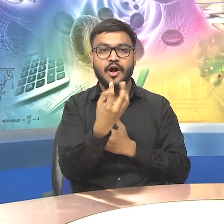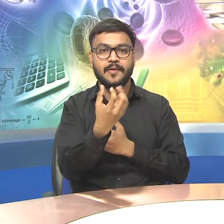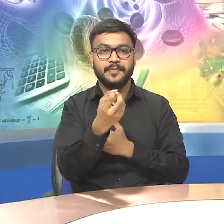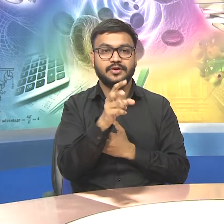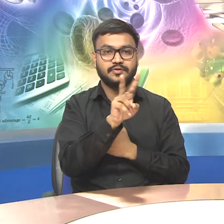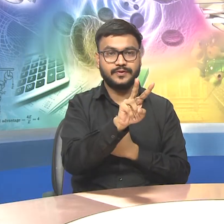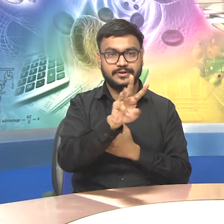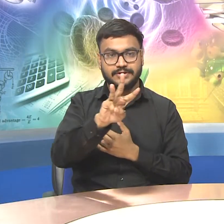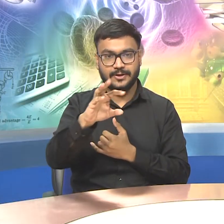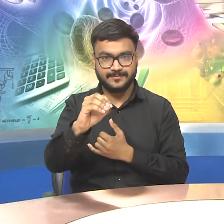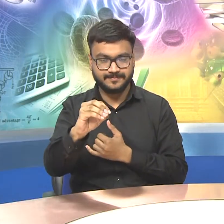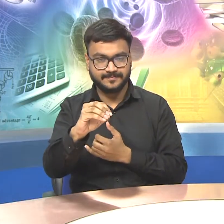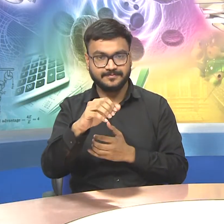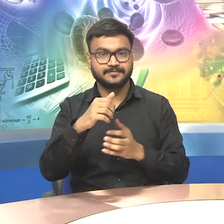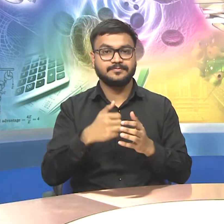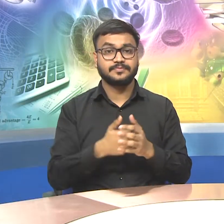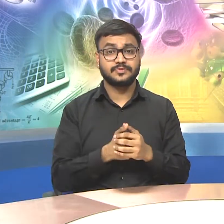Indian Sign Language Secondary